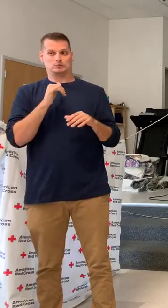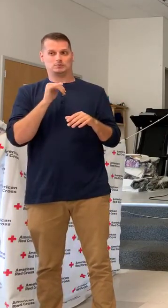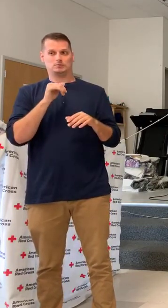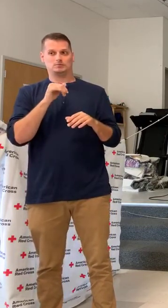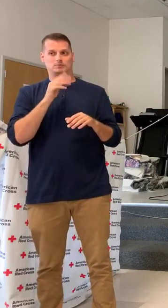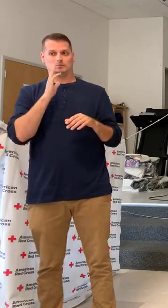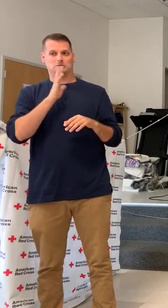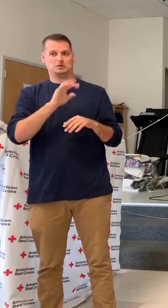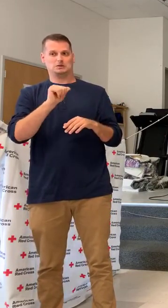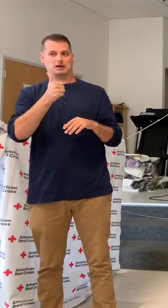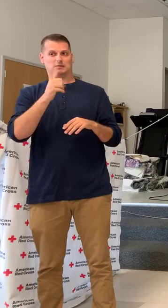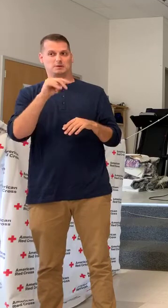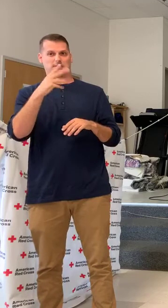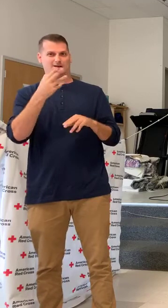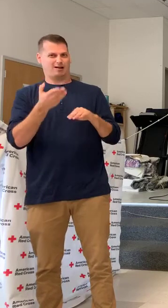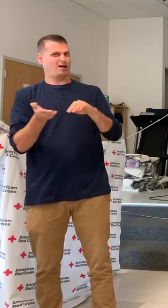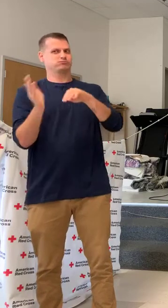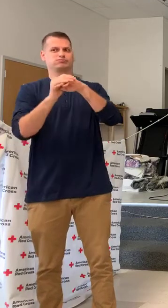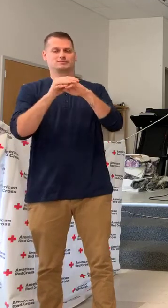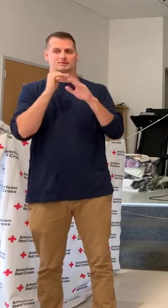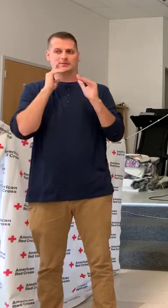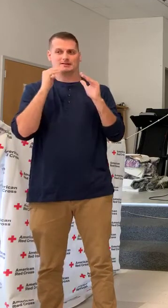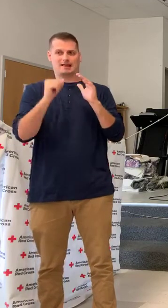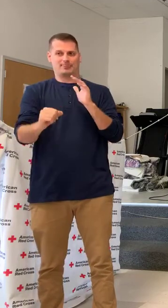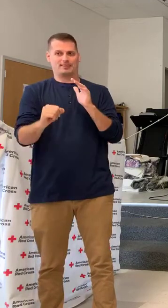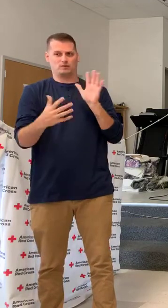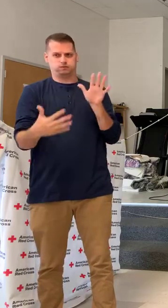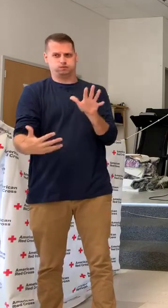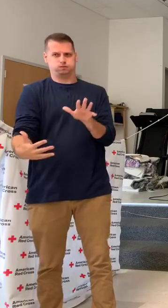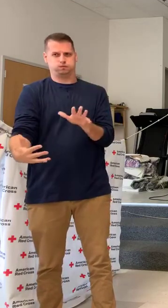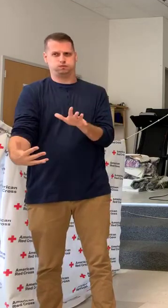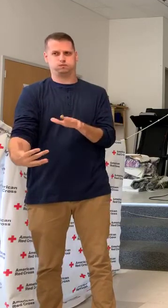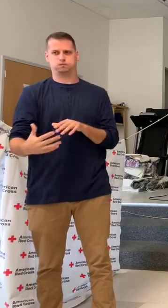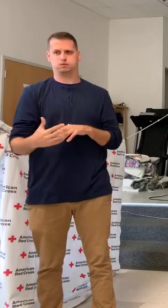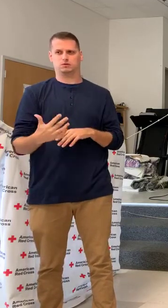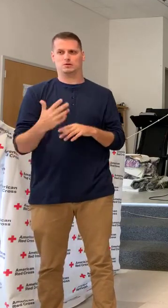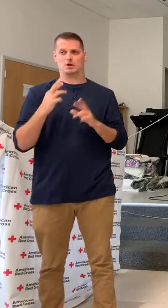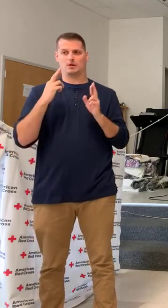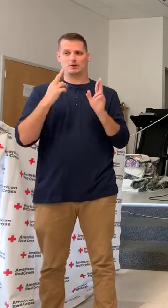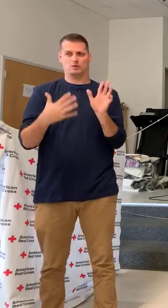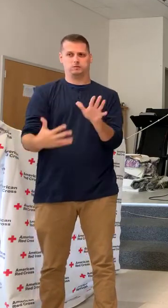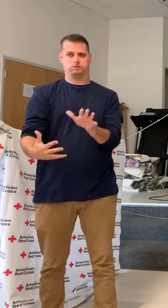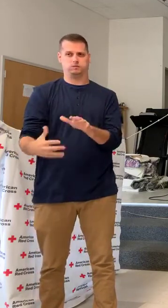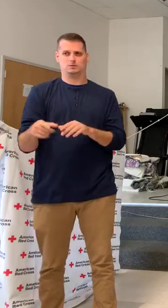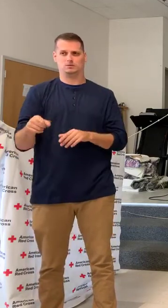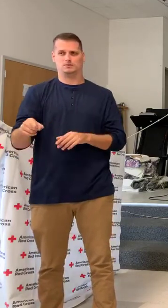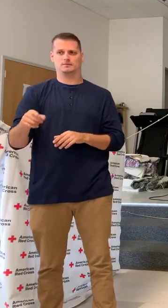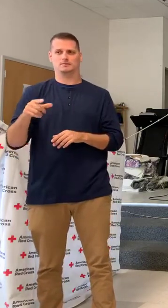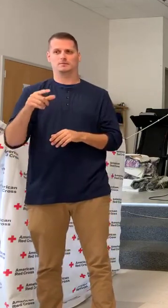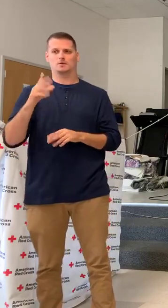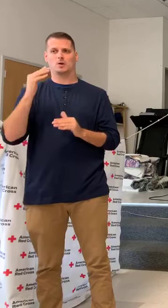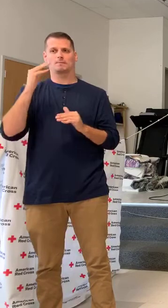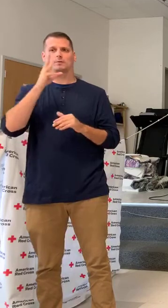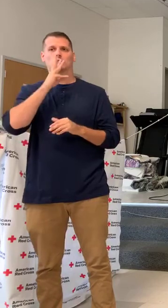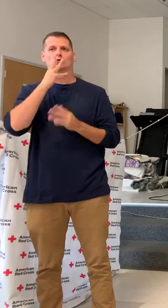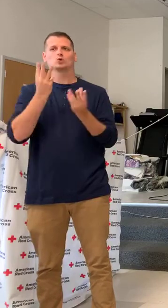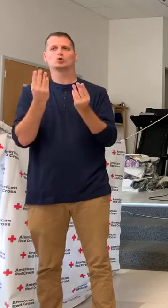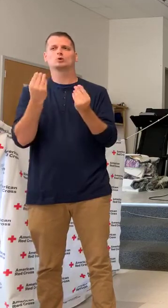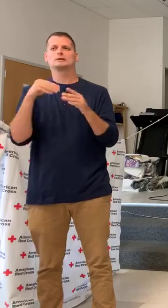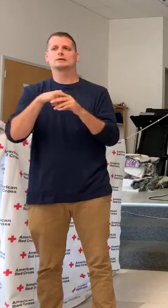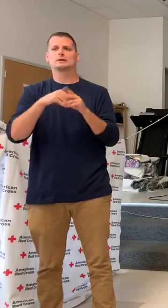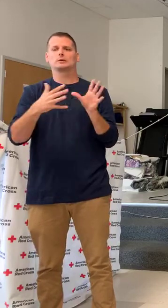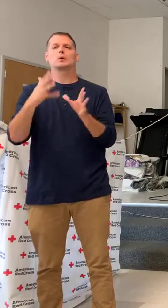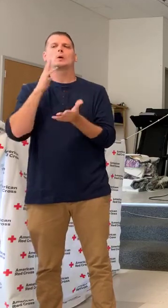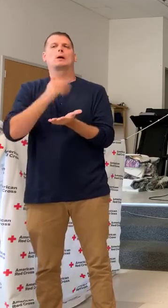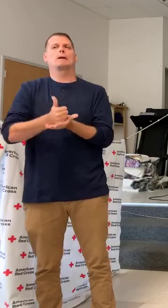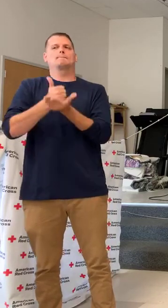us, but that southerly wind is hopefully going to bring in some more humidity with it, and we won't dry out as much. So we talk about relative humidity, and that also is